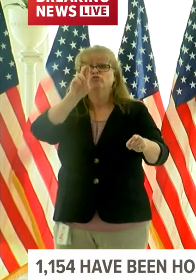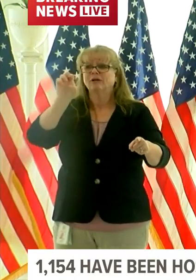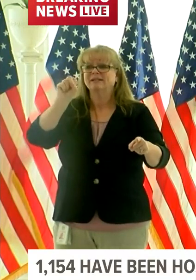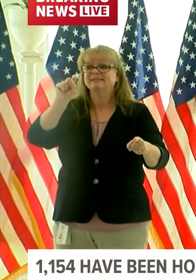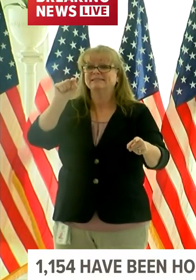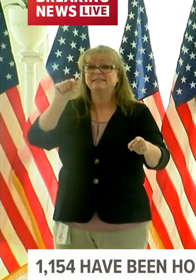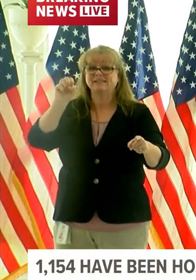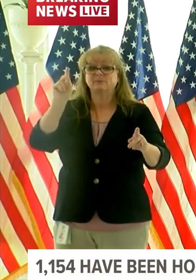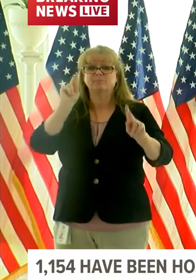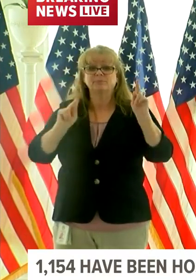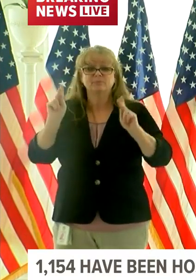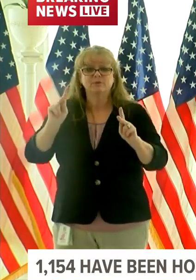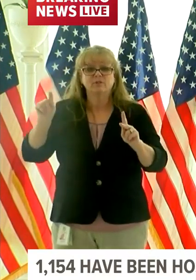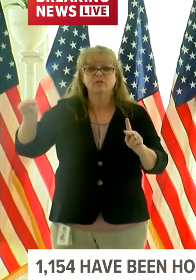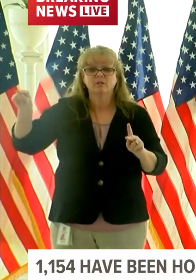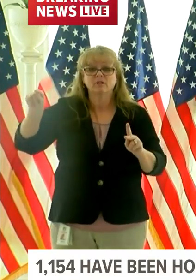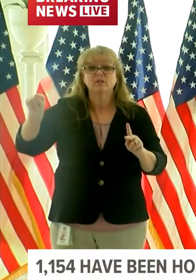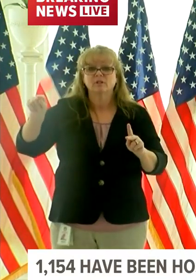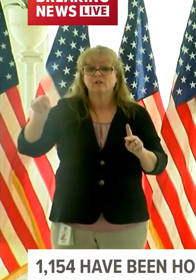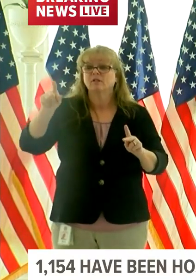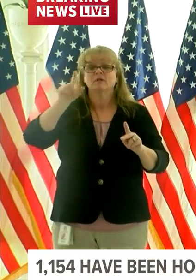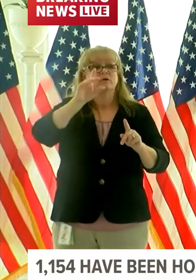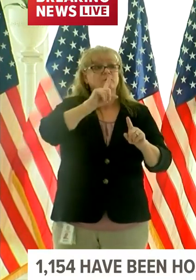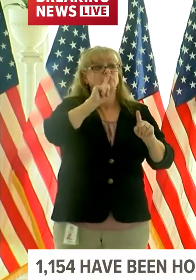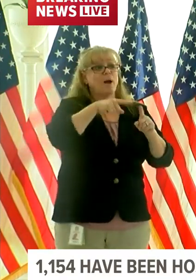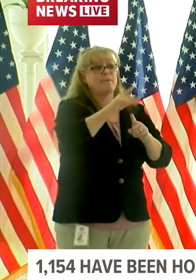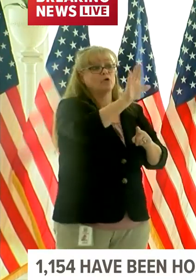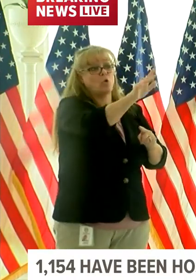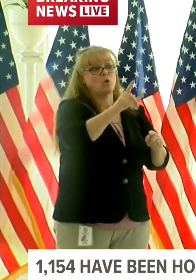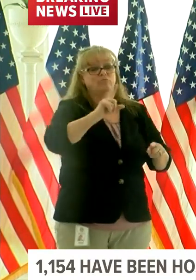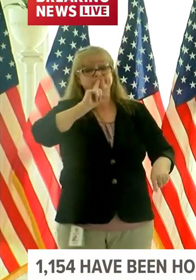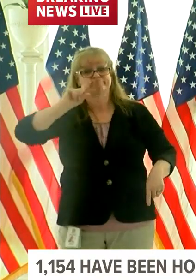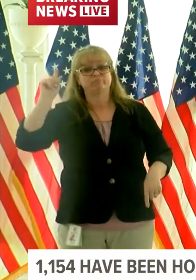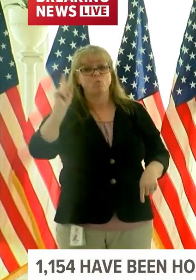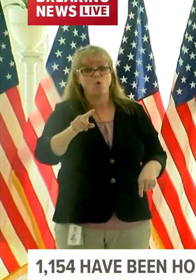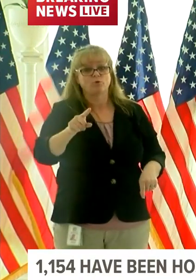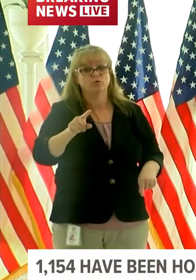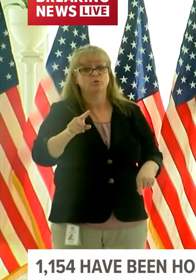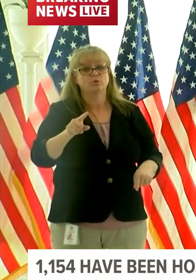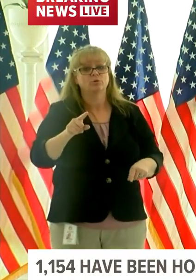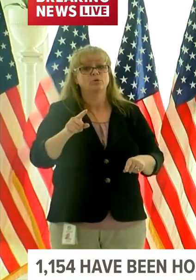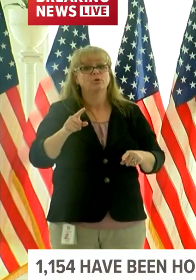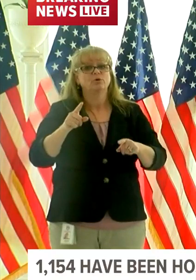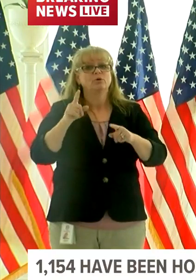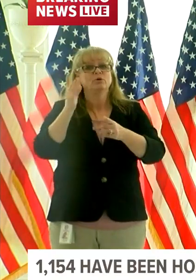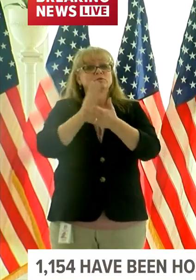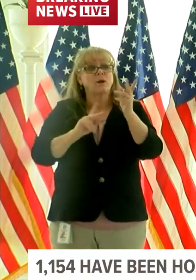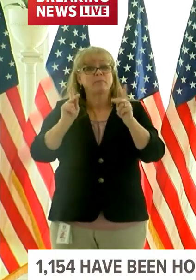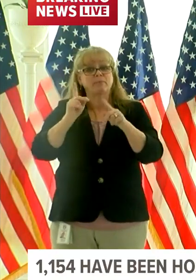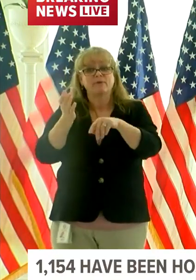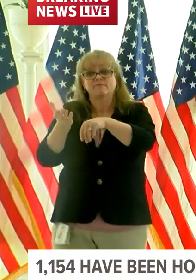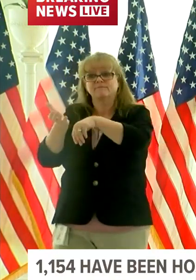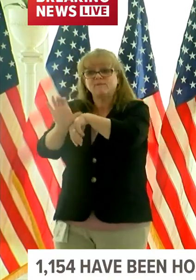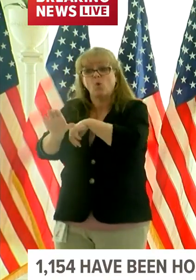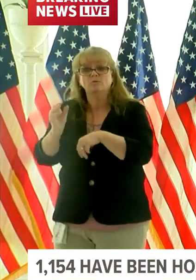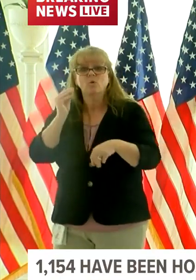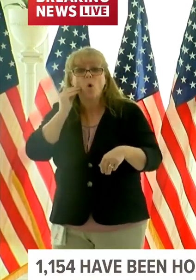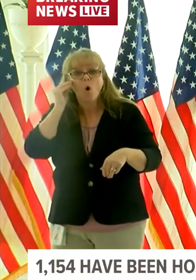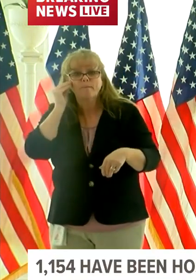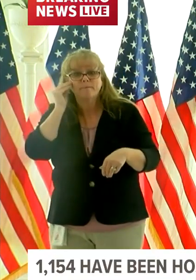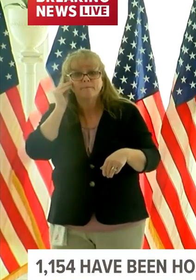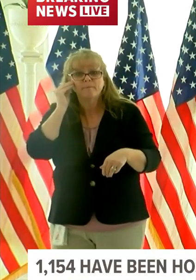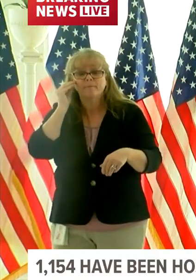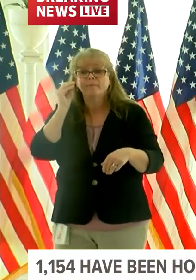into homelessness that perhaps wasn't intended. This has to do with transactions, real estate transactions,